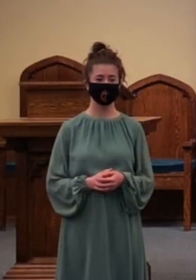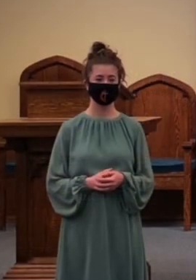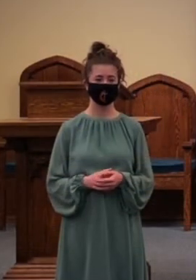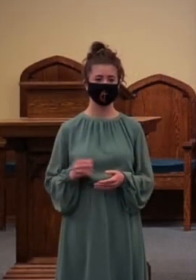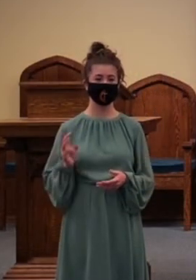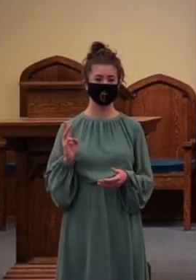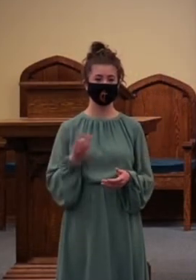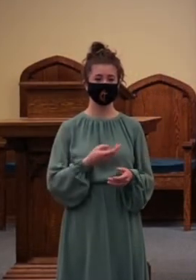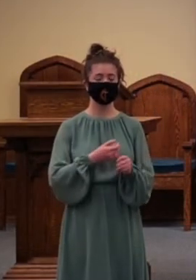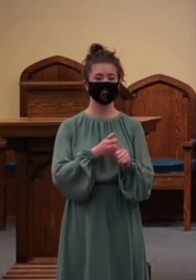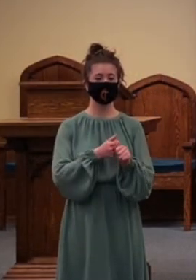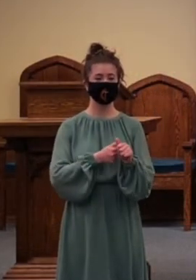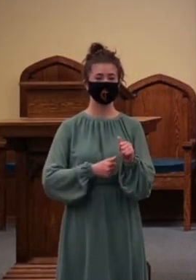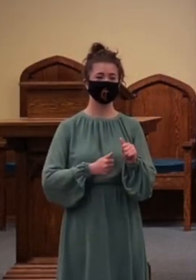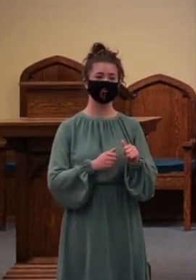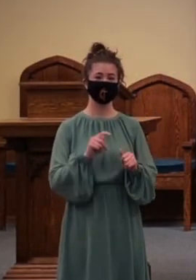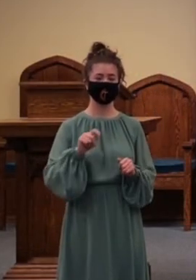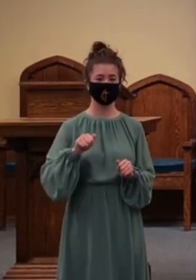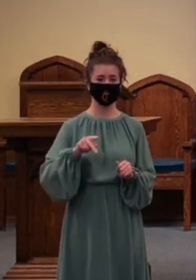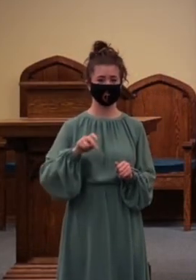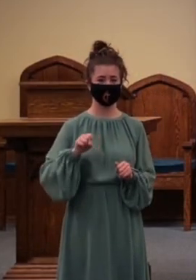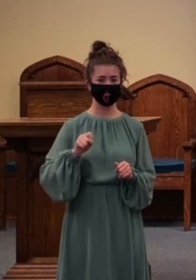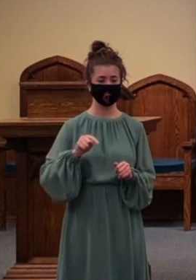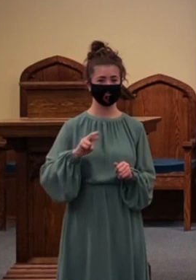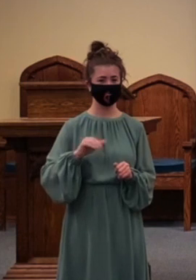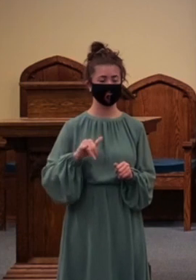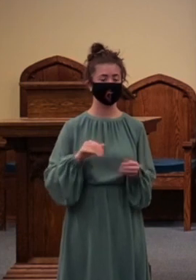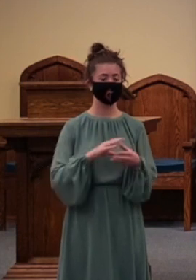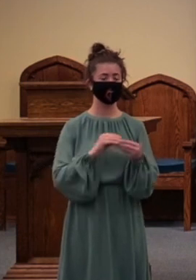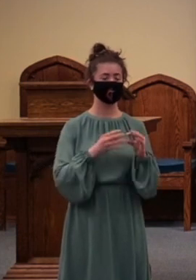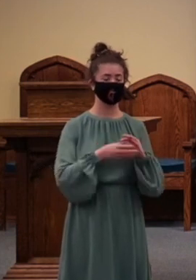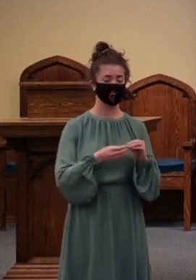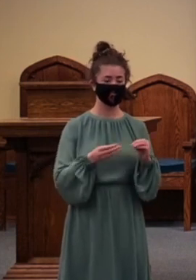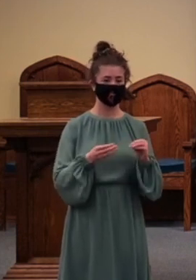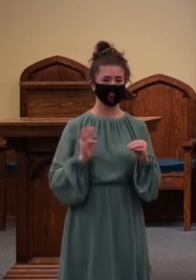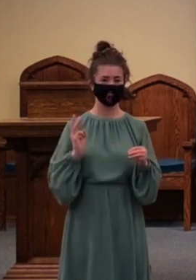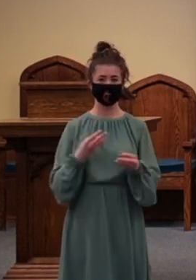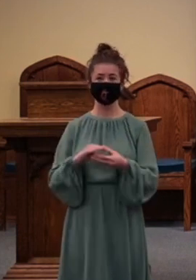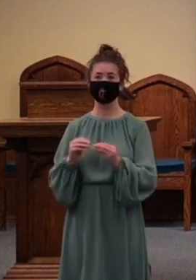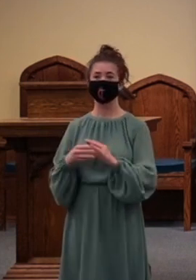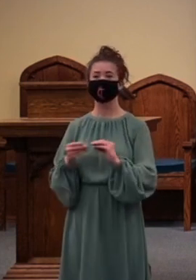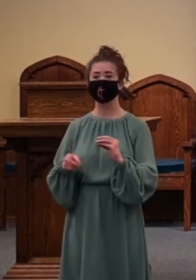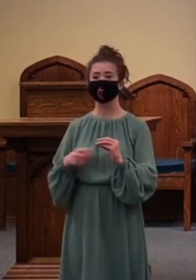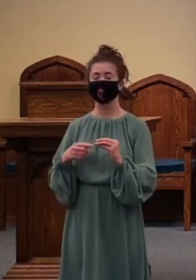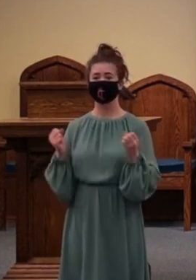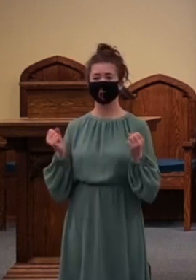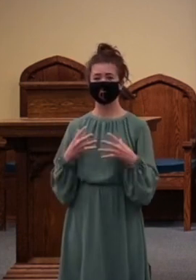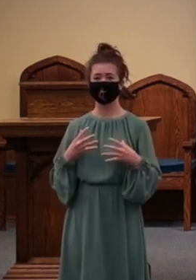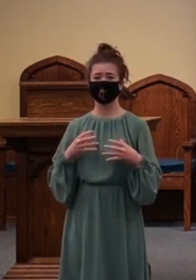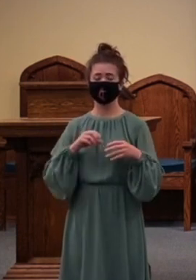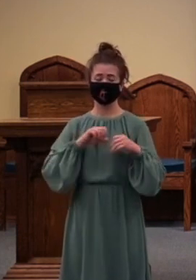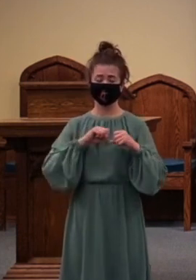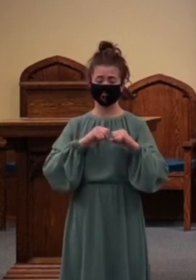We are each a tapestry of stories. We are stories of fear and grief,